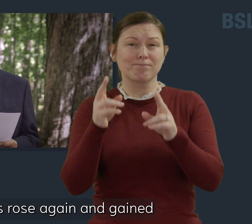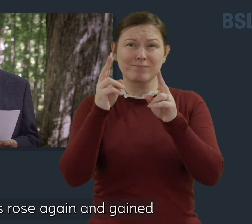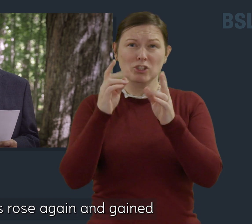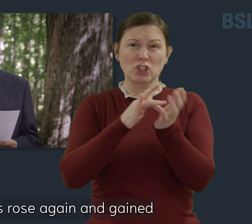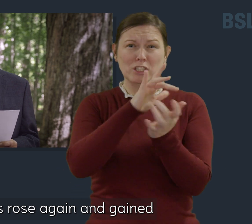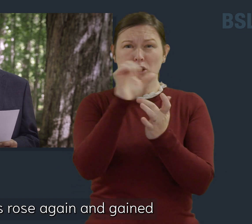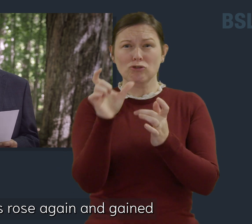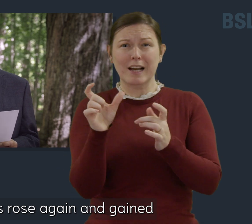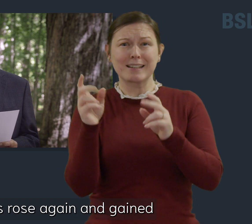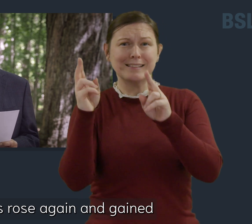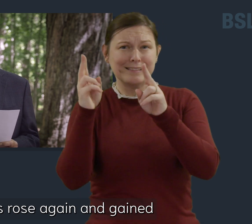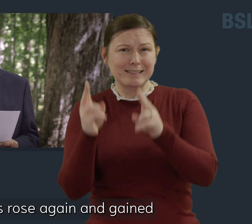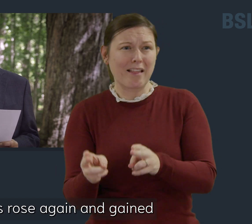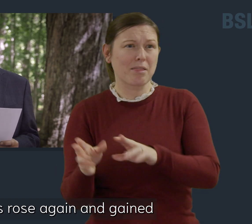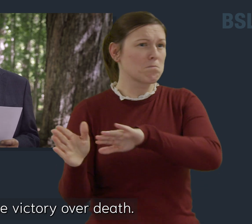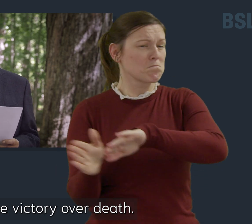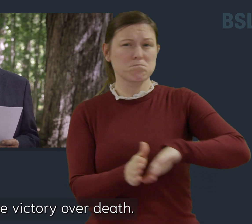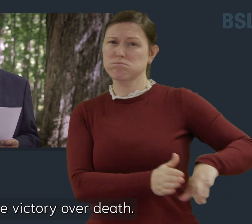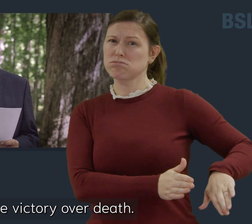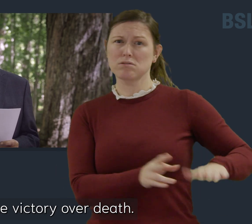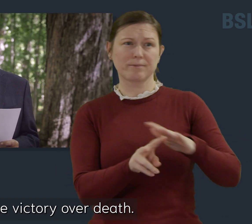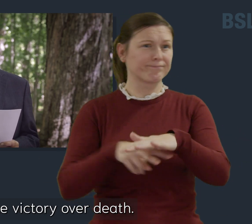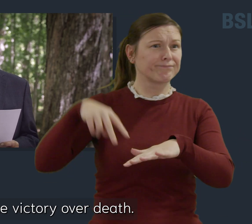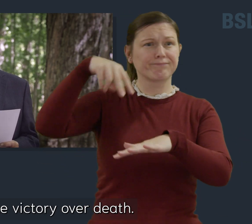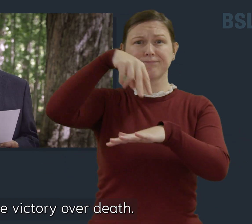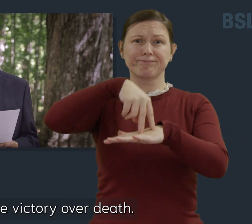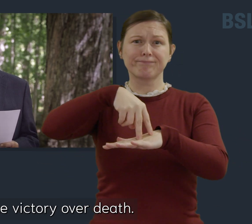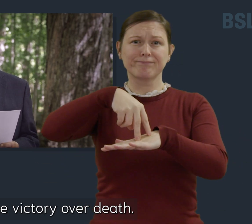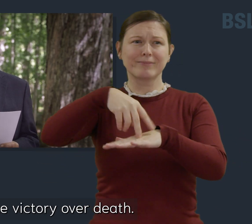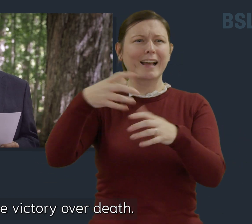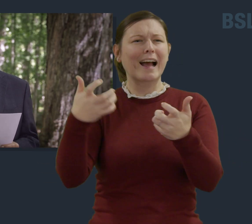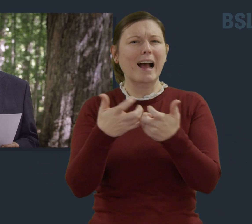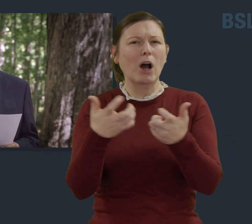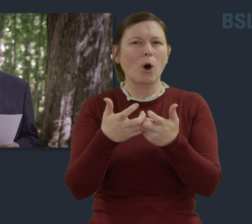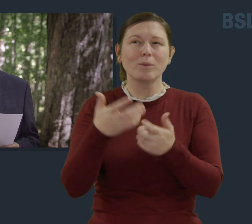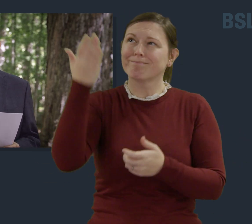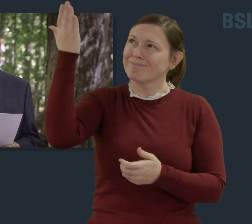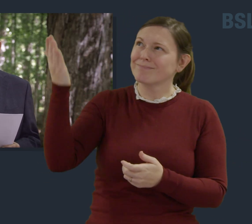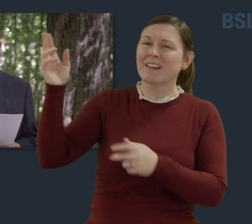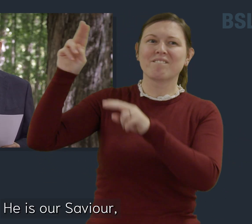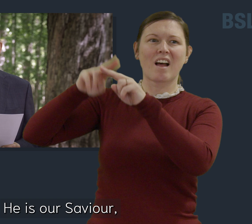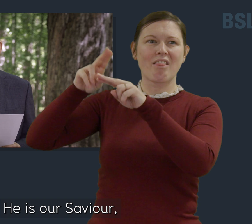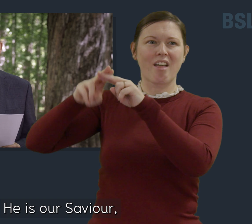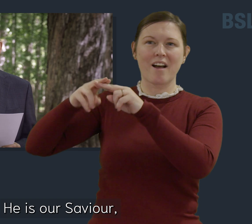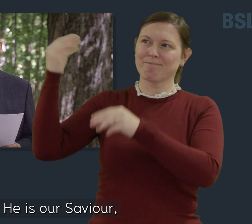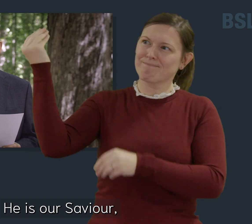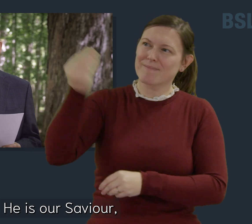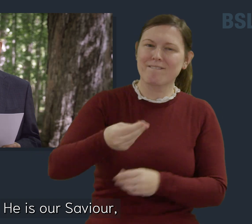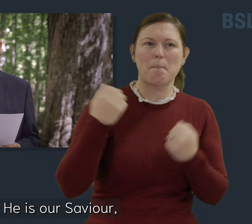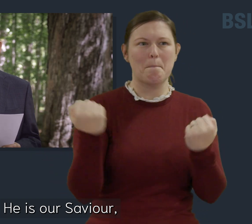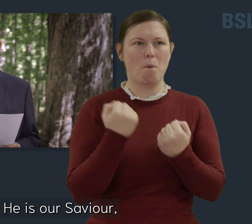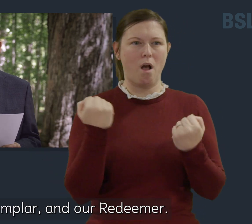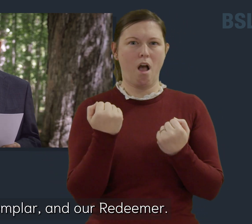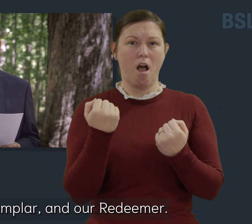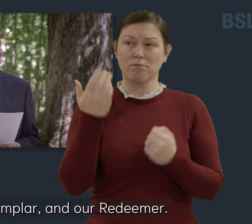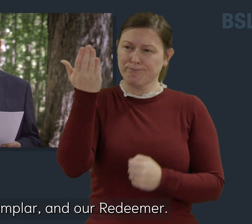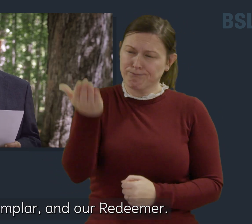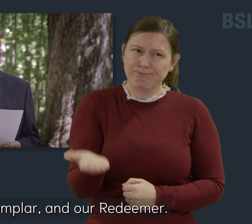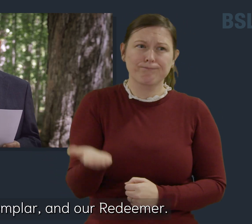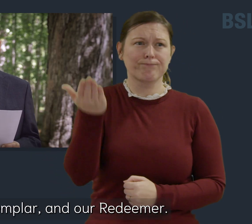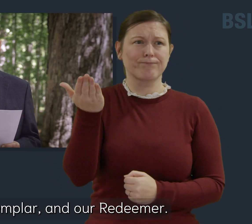Jesus rose again and gained the victory over death. He is our Savior,